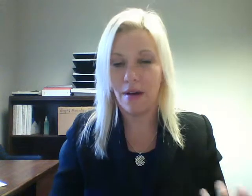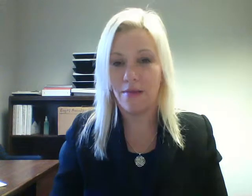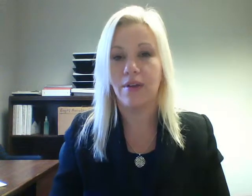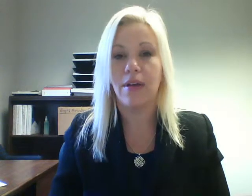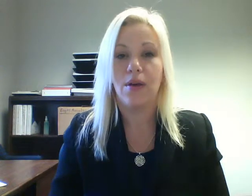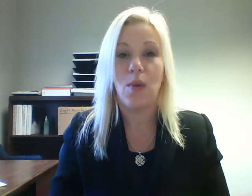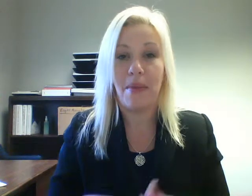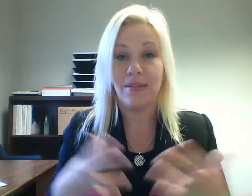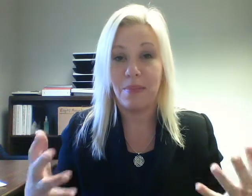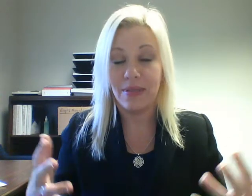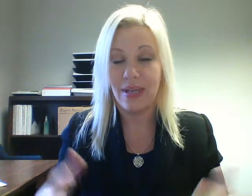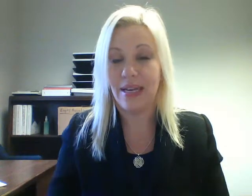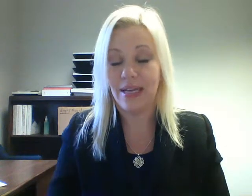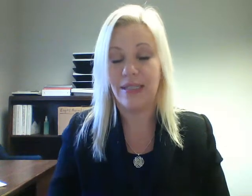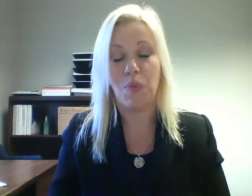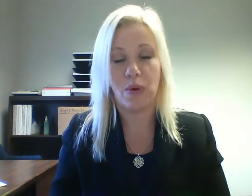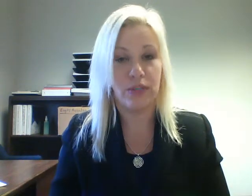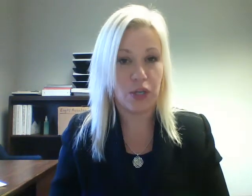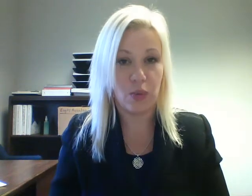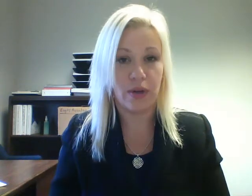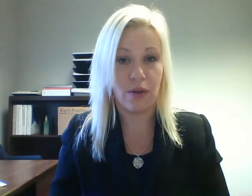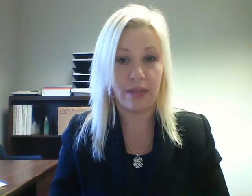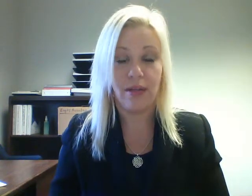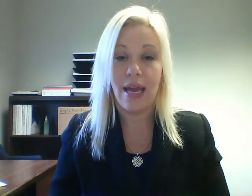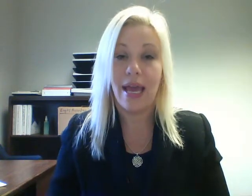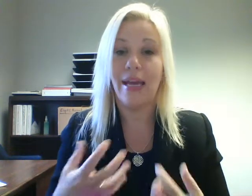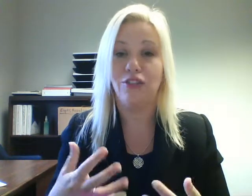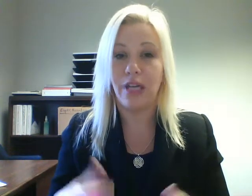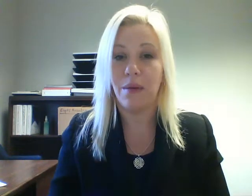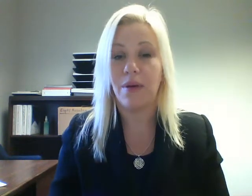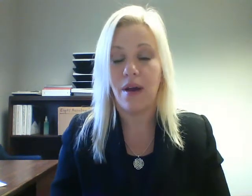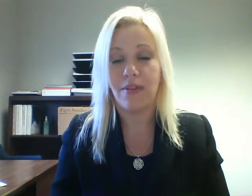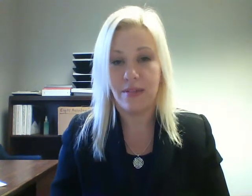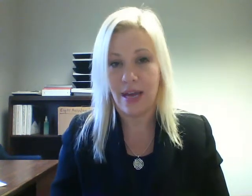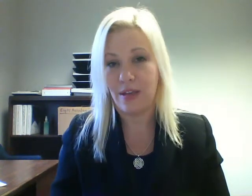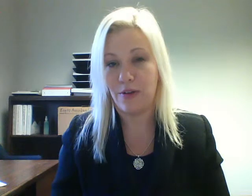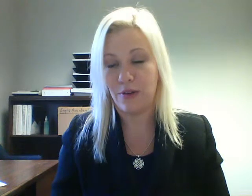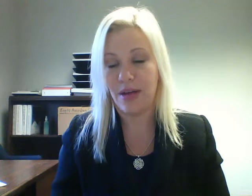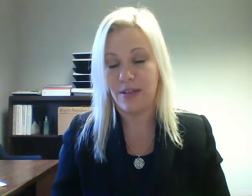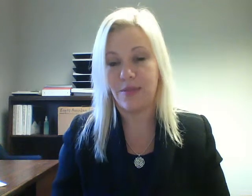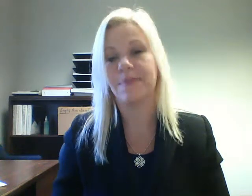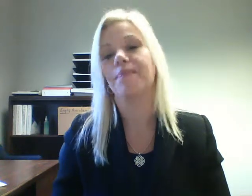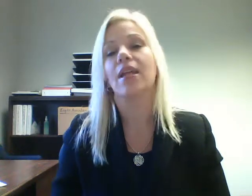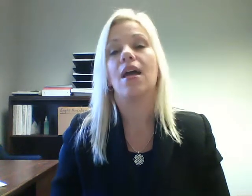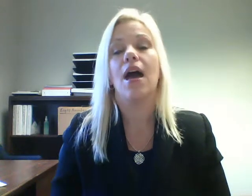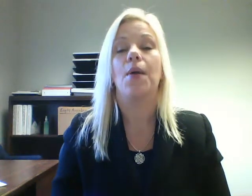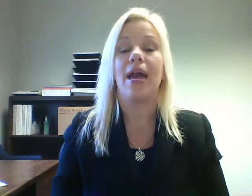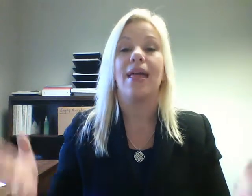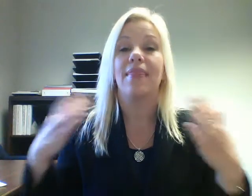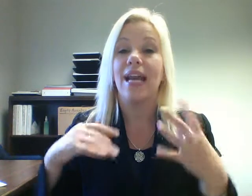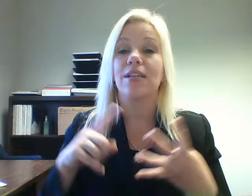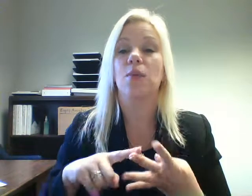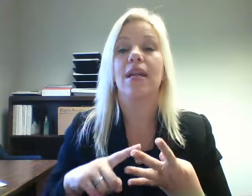of what makes up a sign, and it's important to know the correct hand shape of the sign that you're trying to use. Okay, and the next one